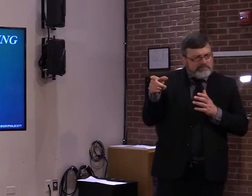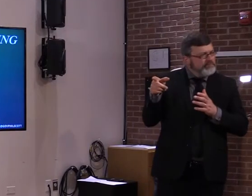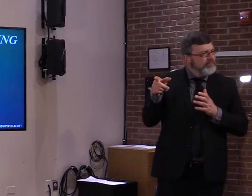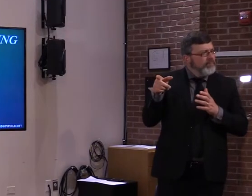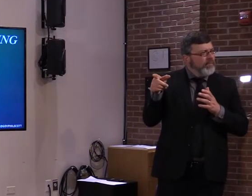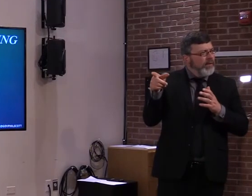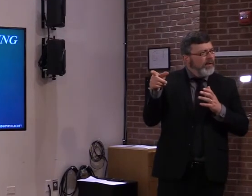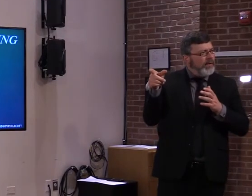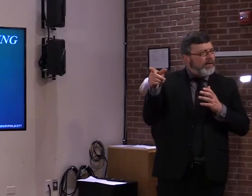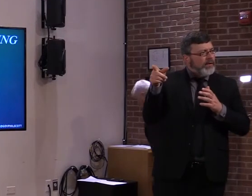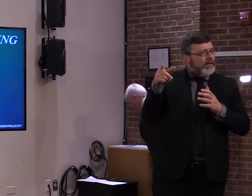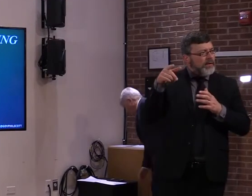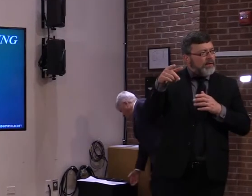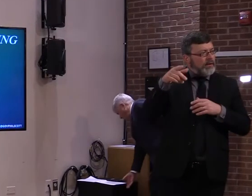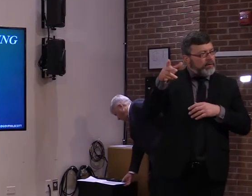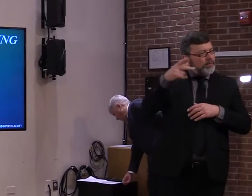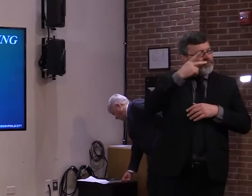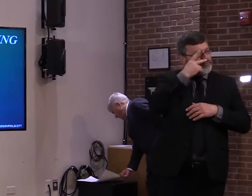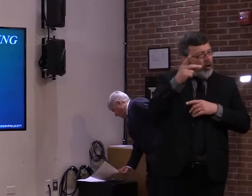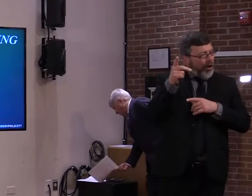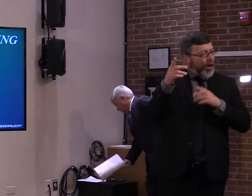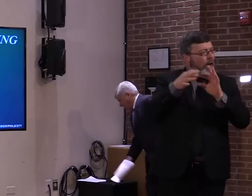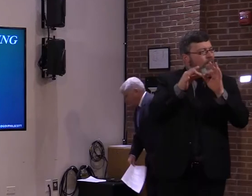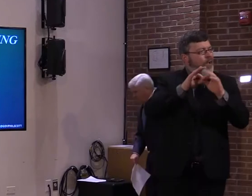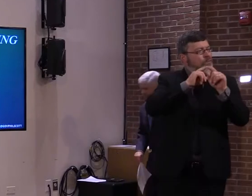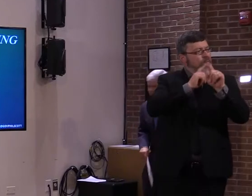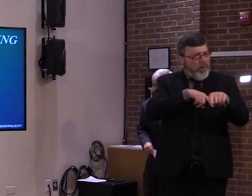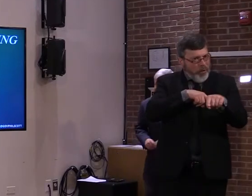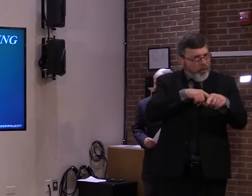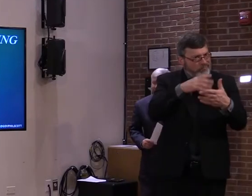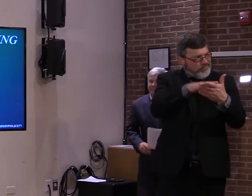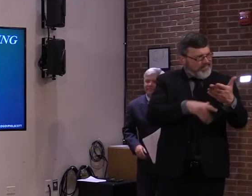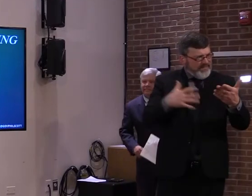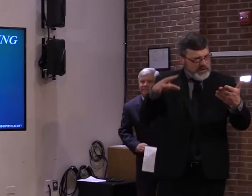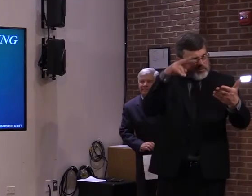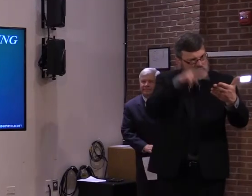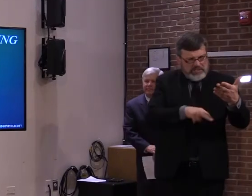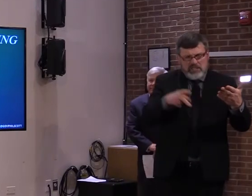the state auditor. I was wondering what your reaction is to that.